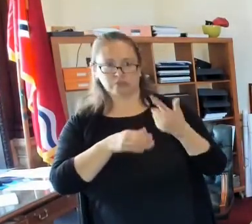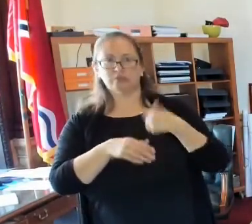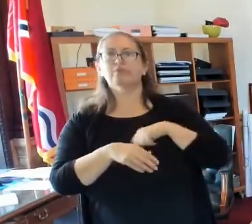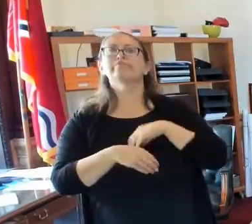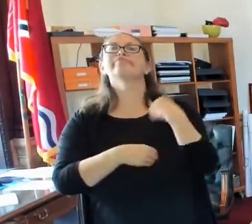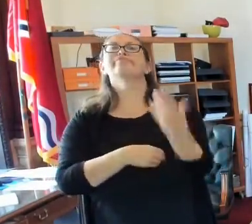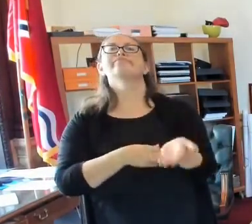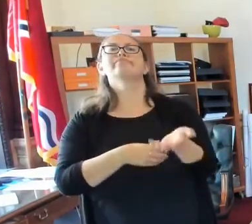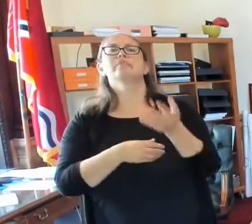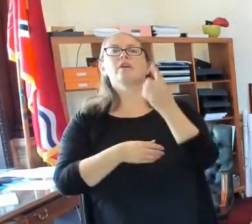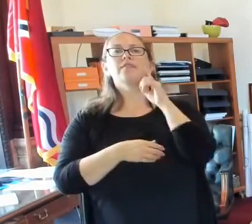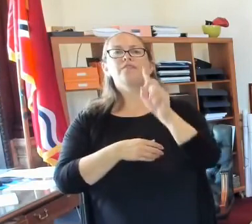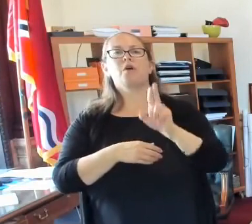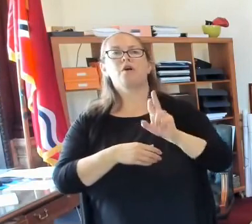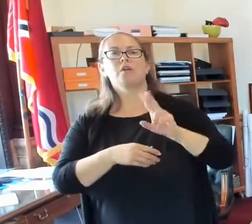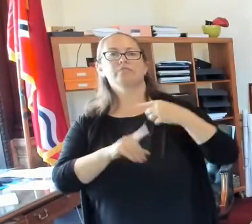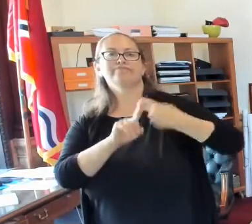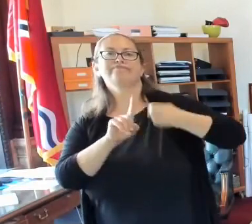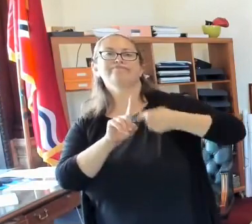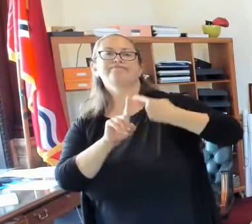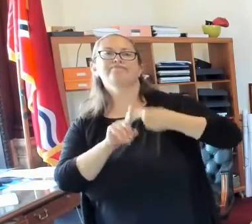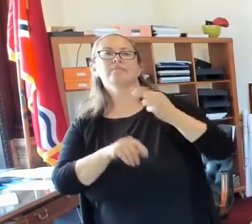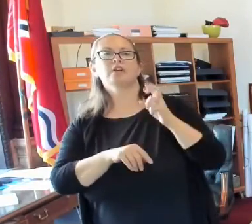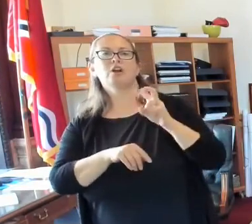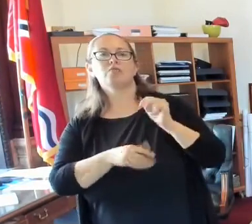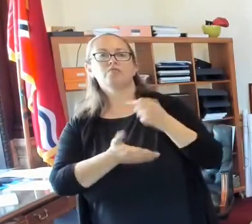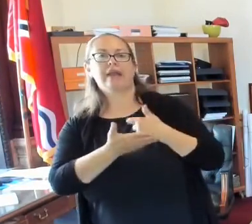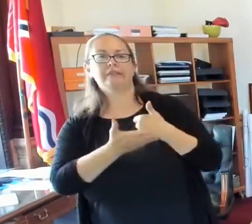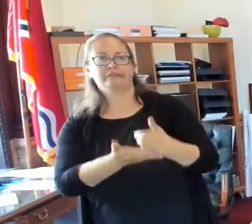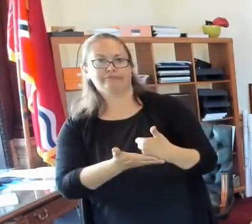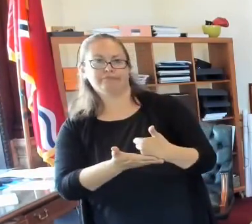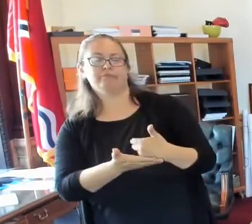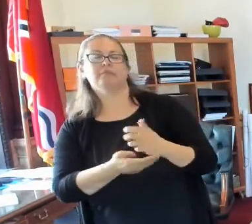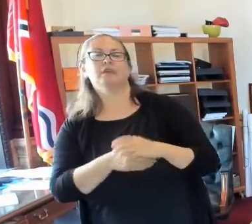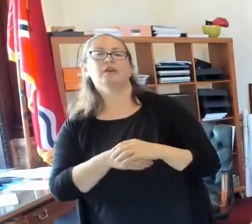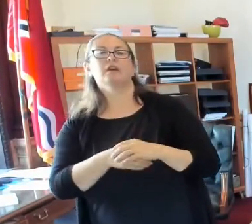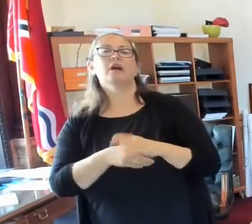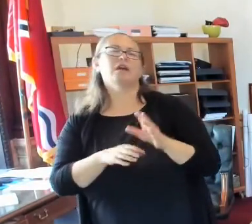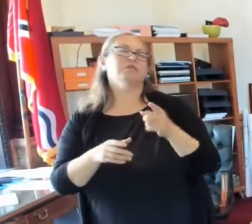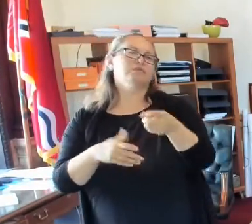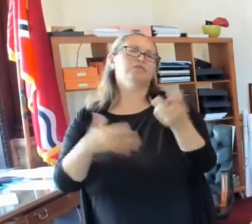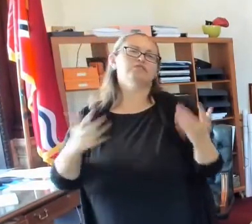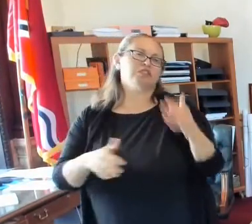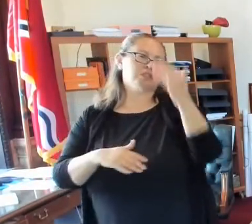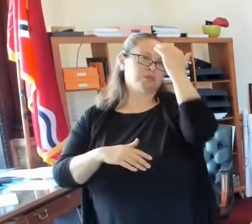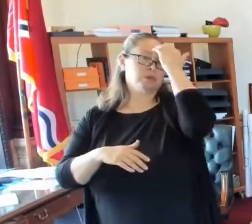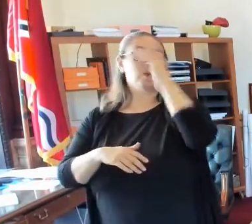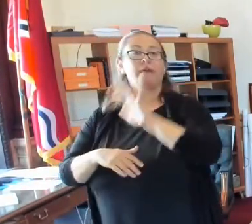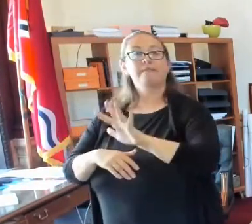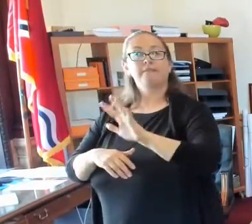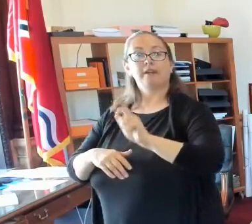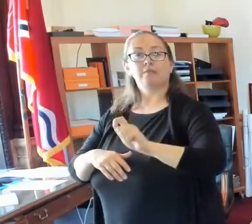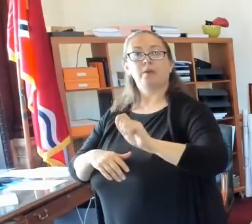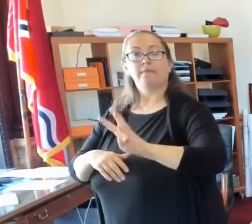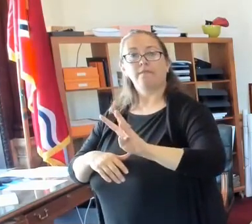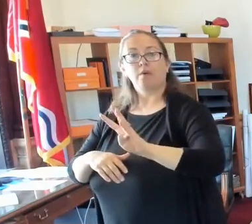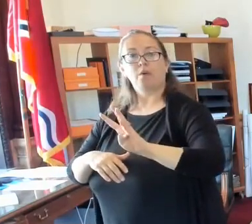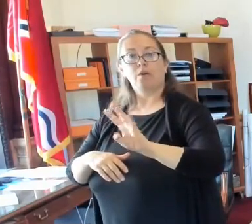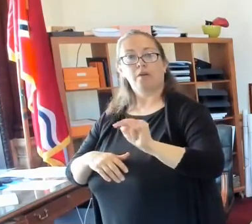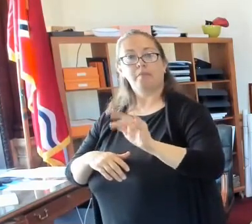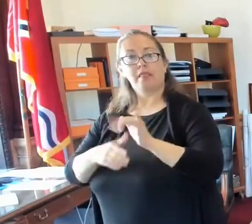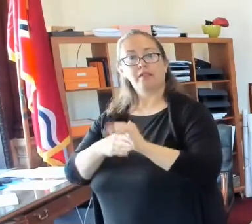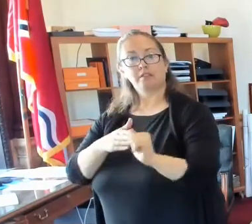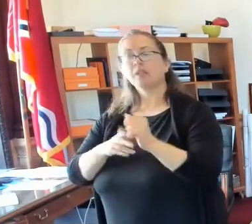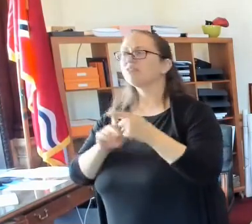mortgage assistance. Let me give you a little update on that. As you know, we had already allocated $5.4 million through the CARES Act.